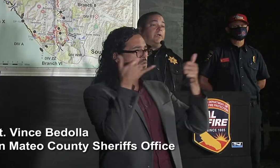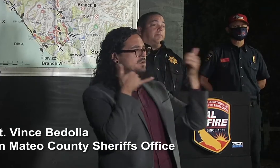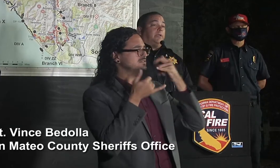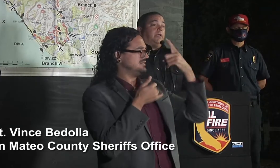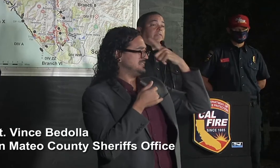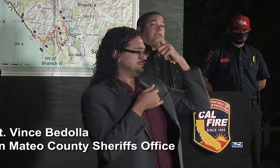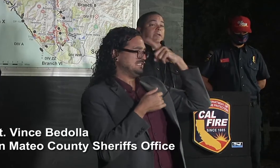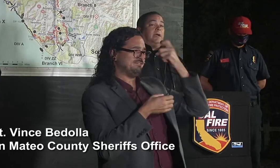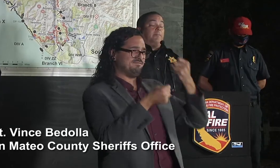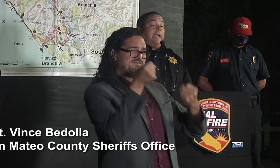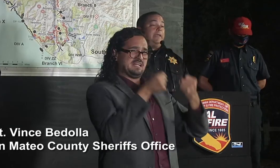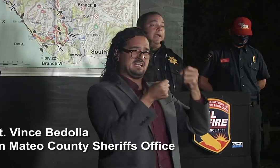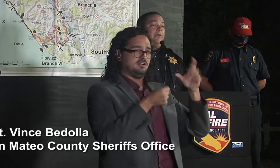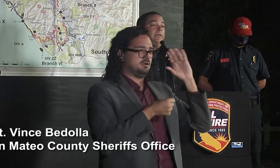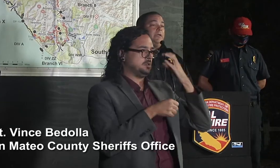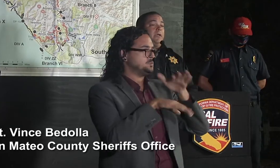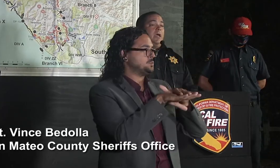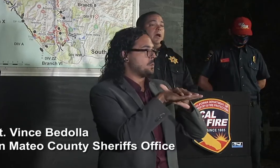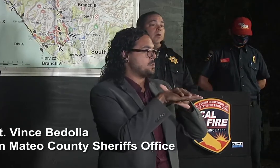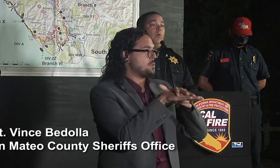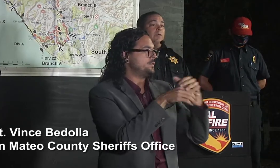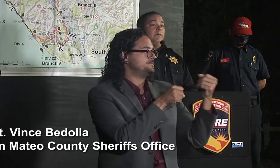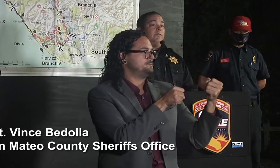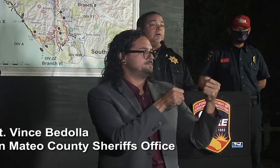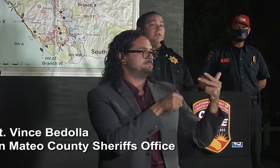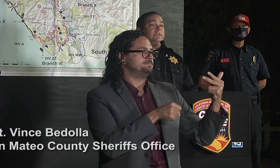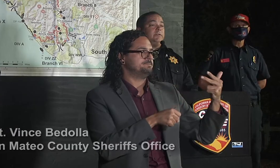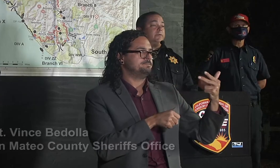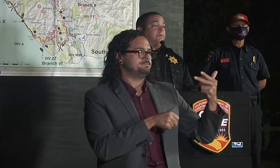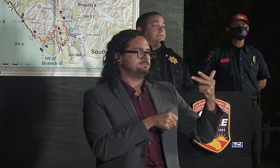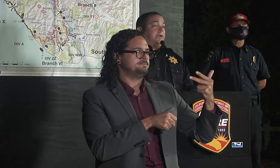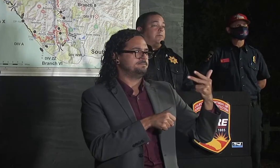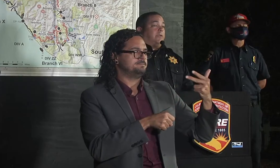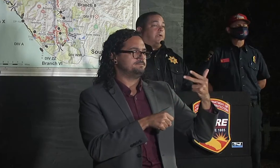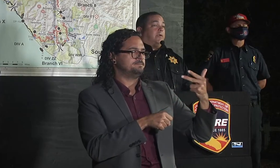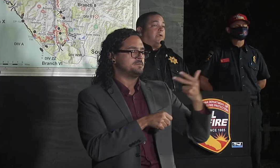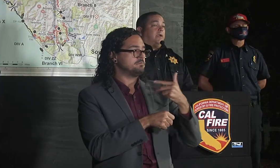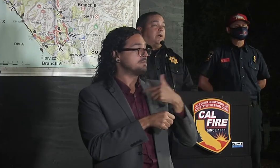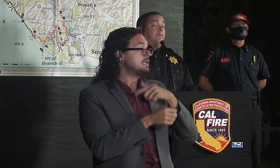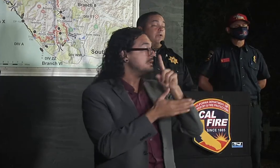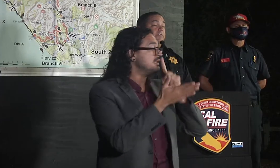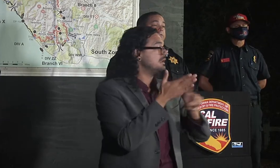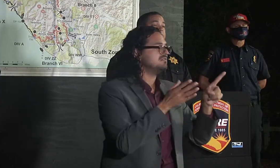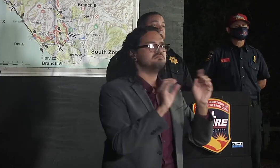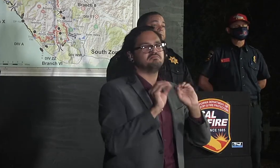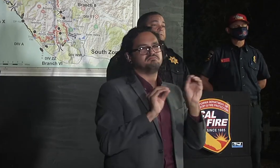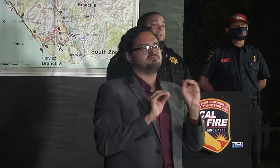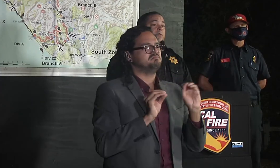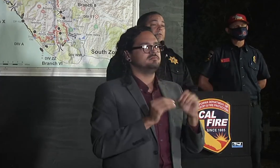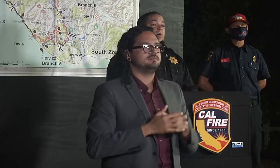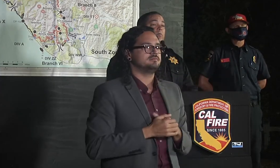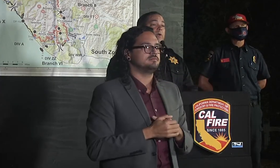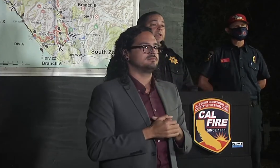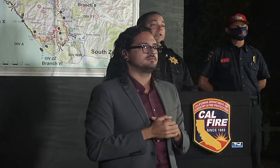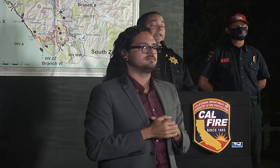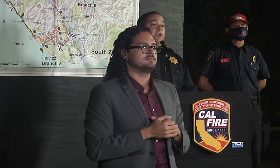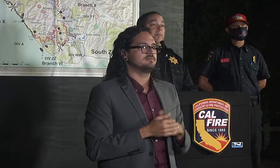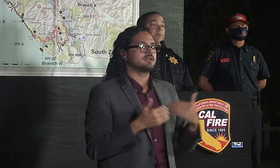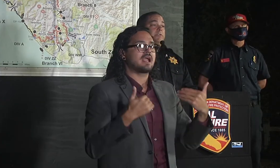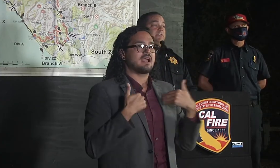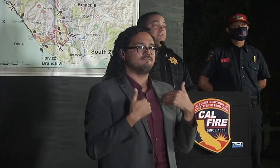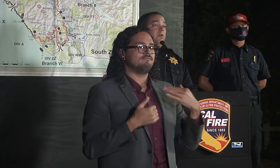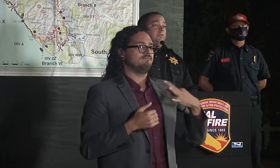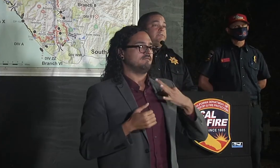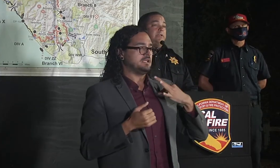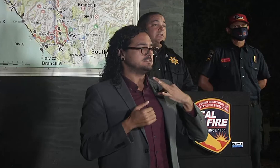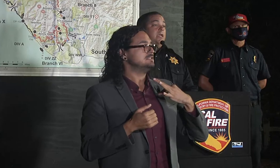in the area, but nothing panned out. One of our volunteer crews that were there, volunteer sheriff's personnel, called one in, and then a